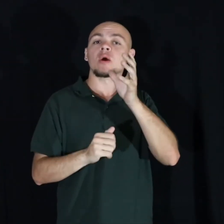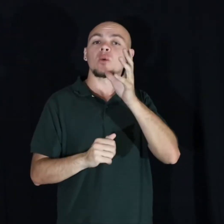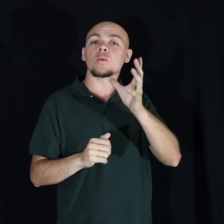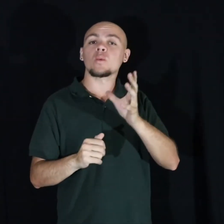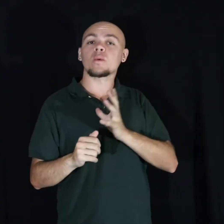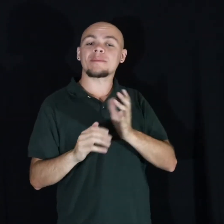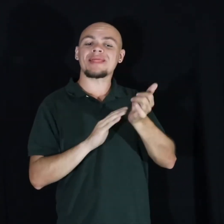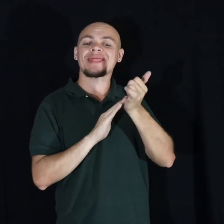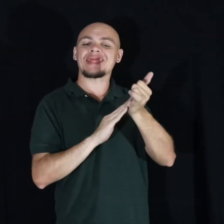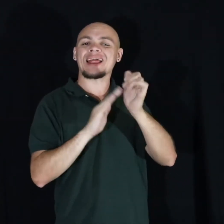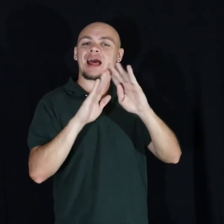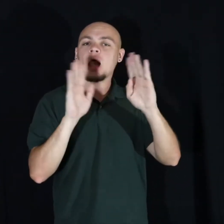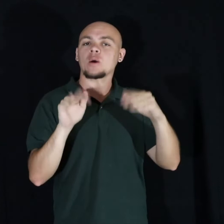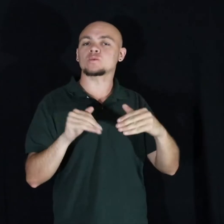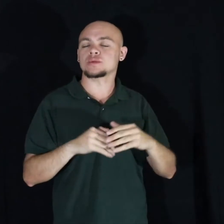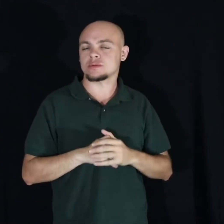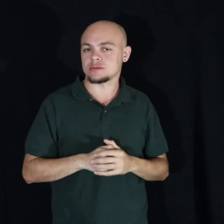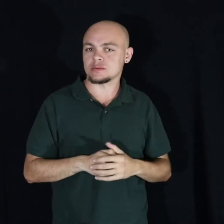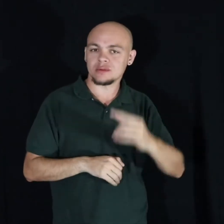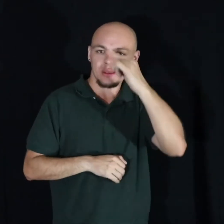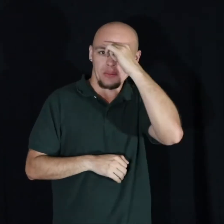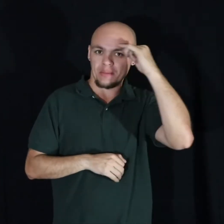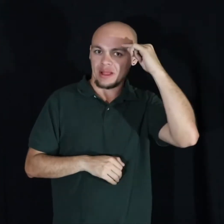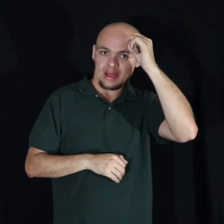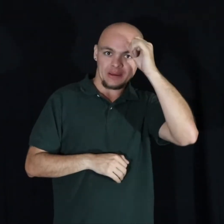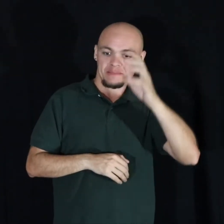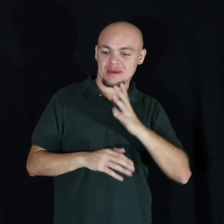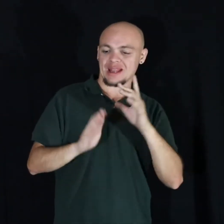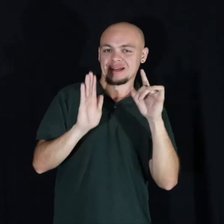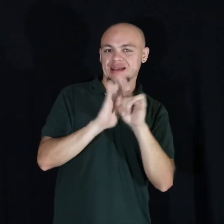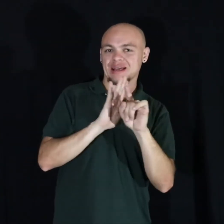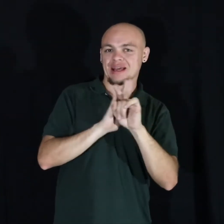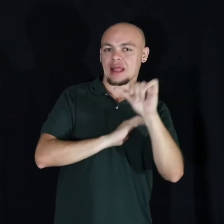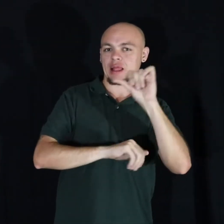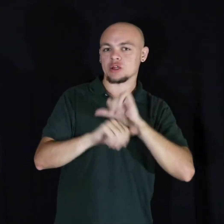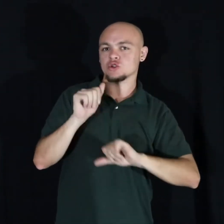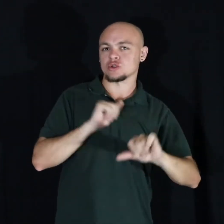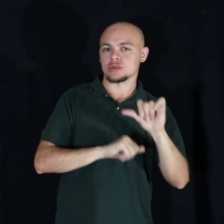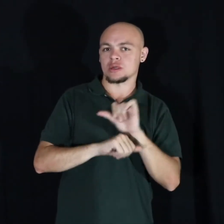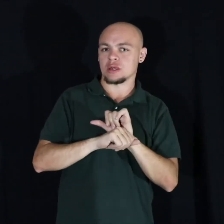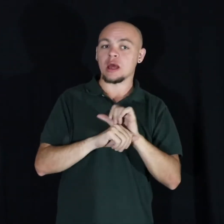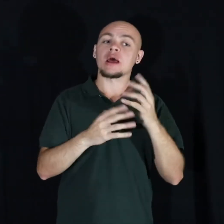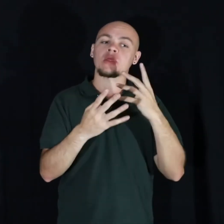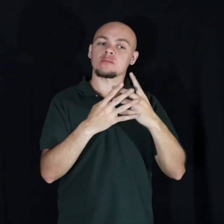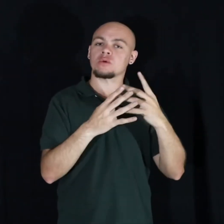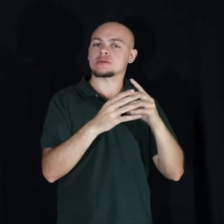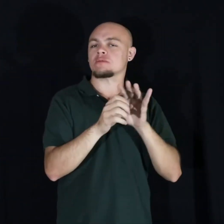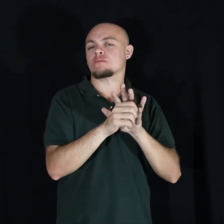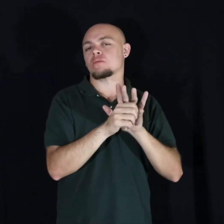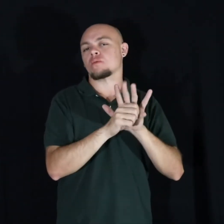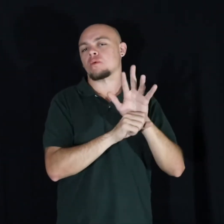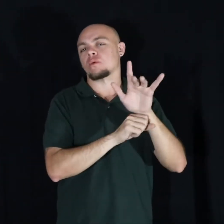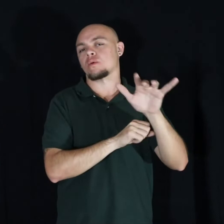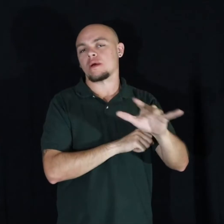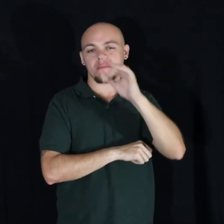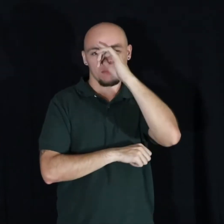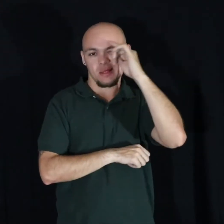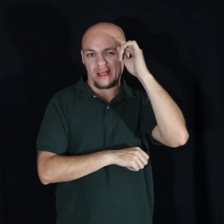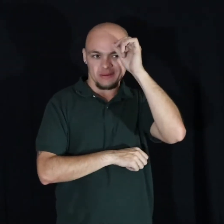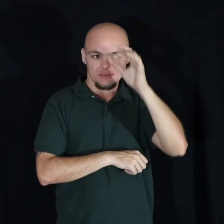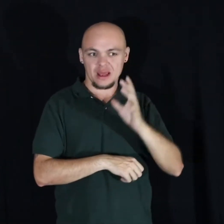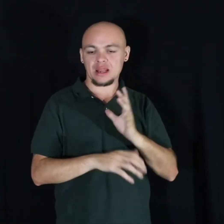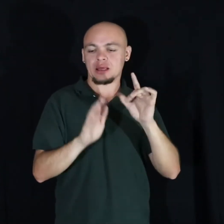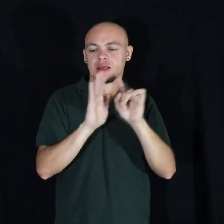households. We have the black men slaughter each other and overflow the prison cells. A black man kills another